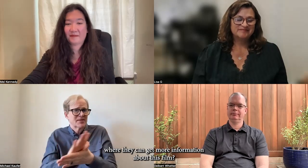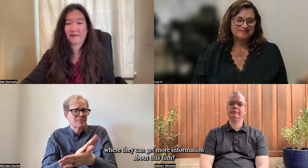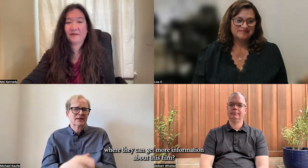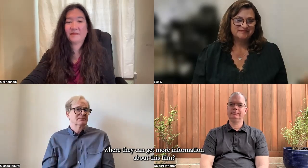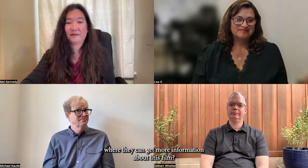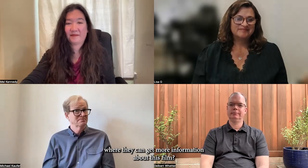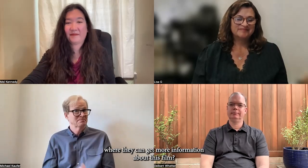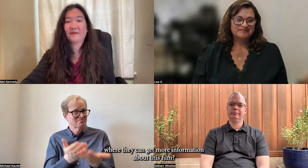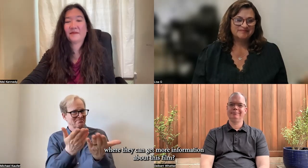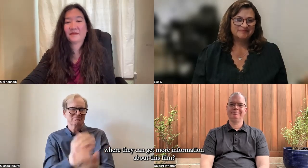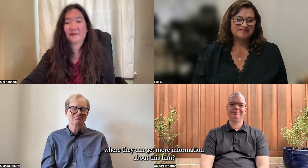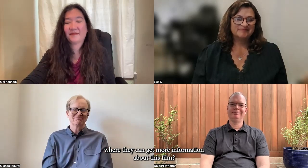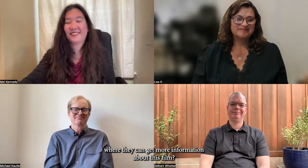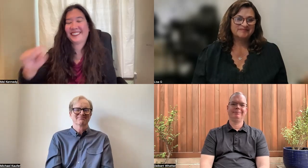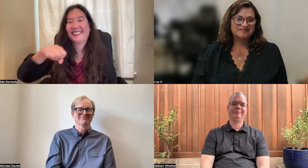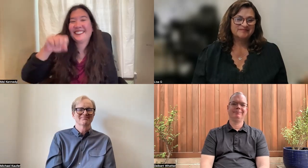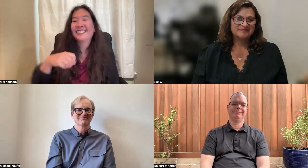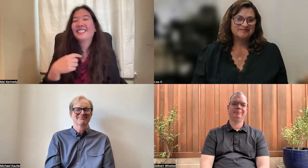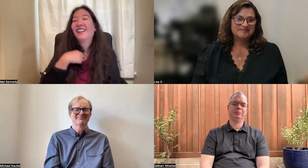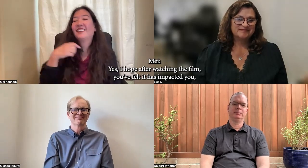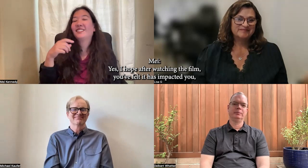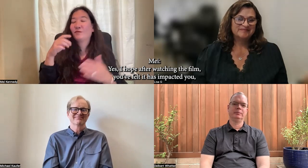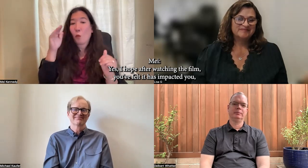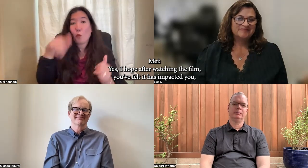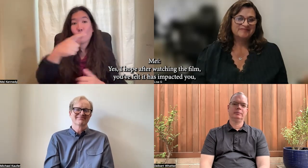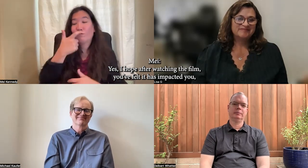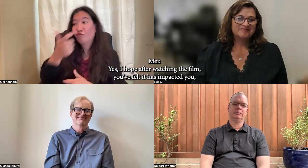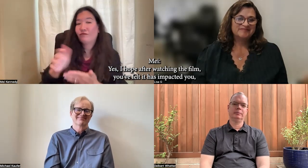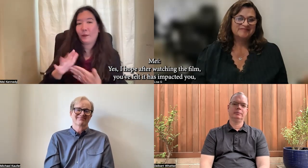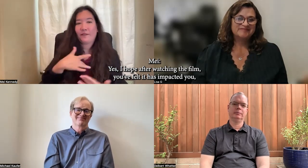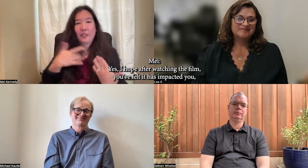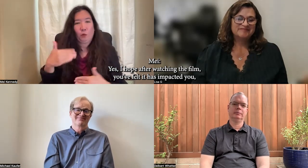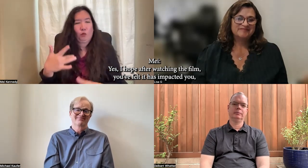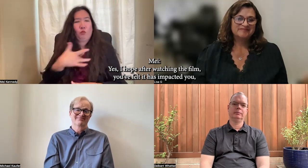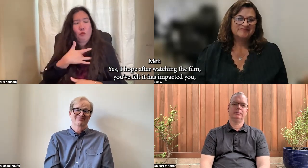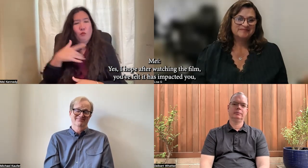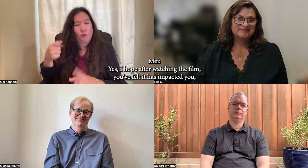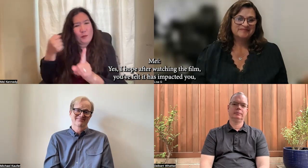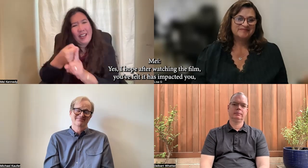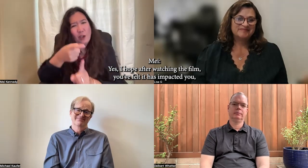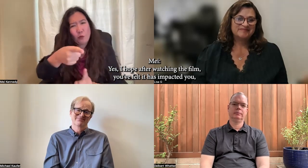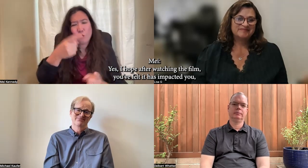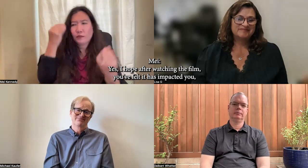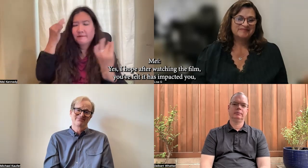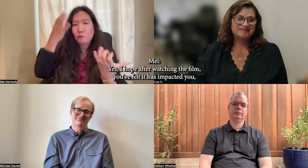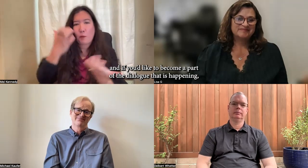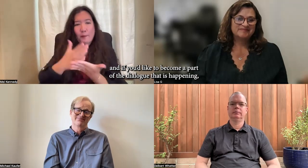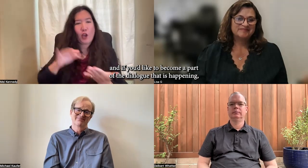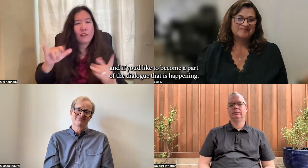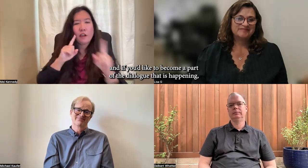more information about this film. Yes, I hope after watching the film you felt it has impacted you, and if you'd